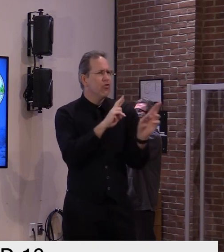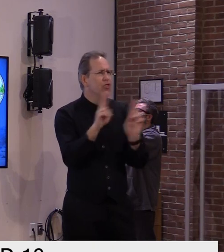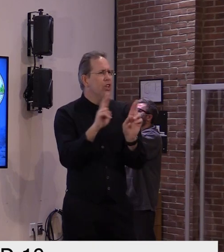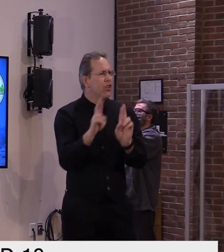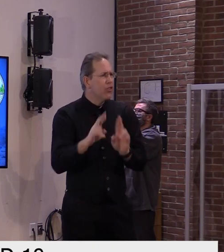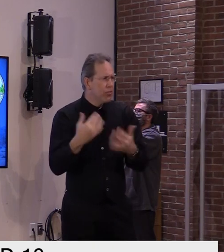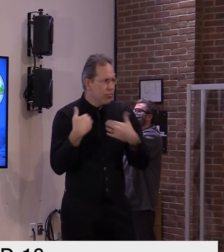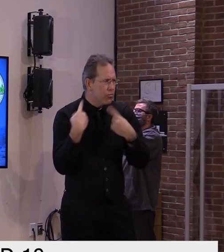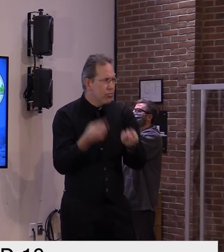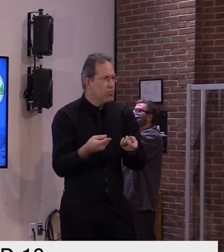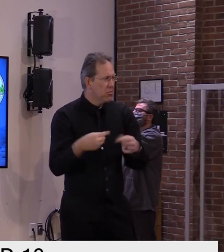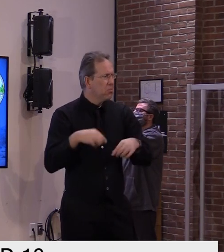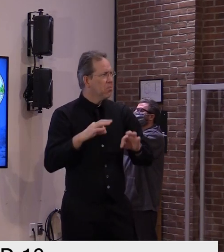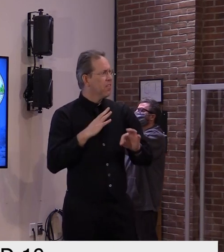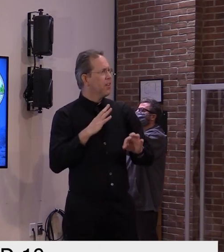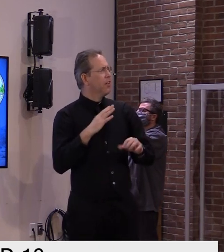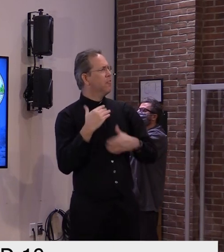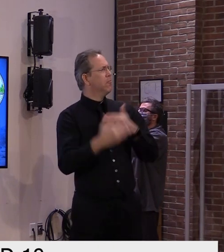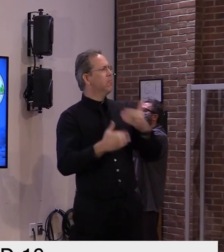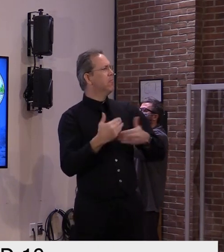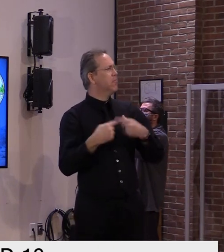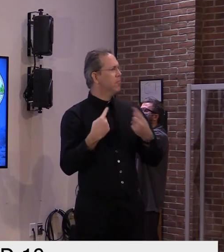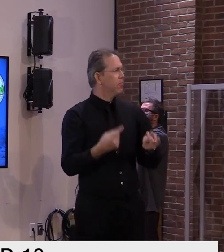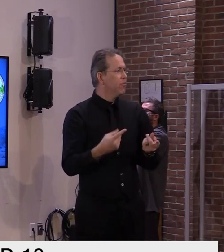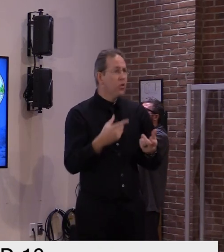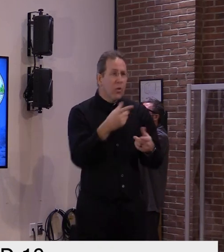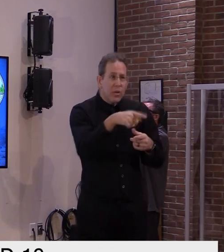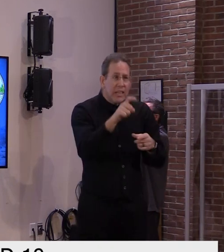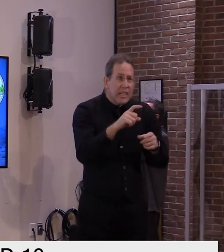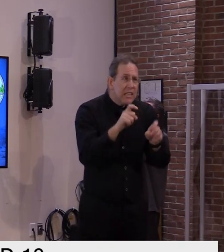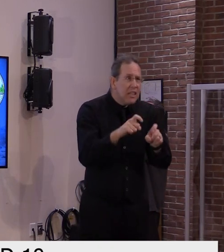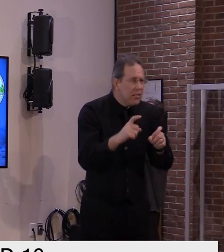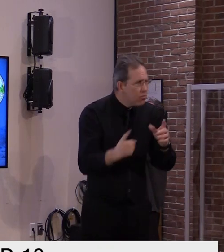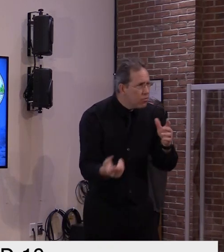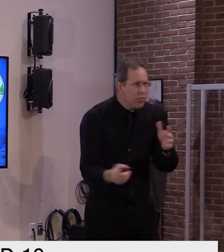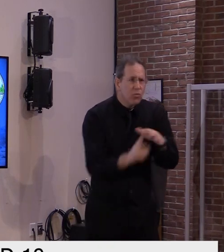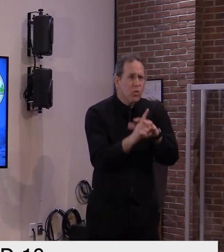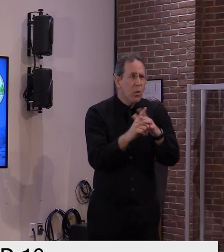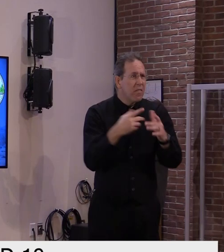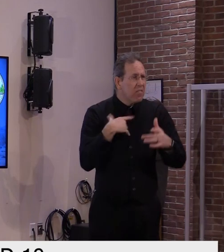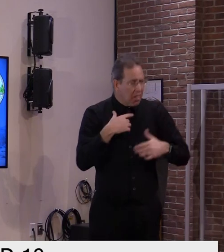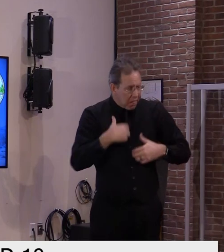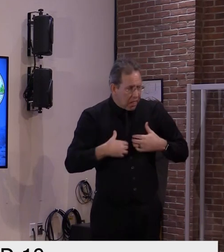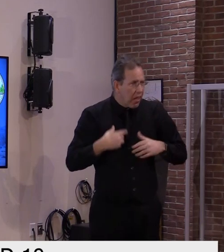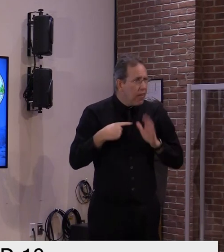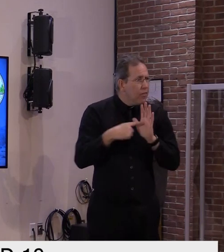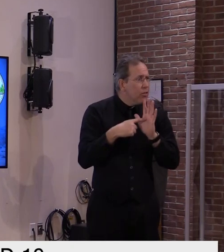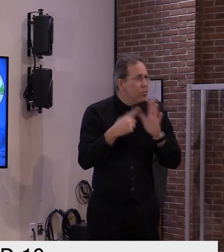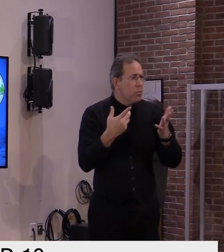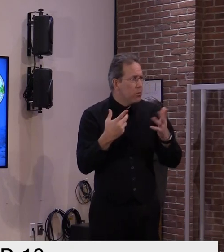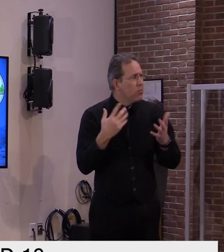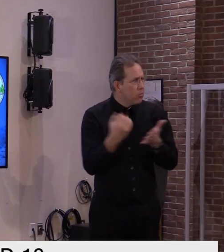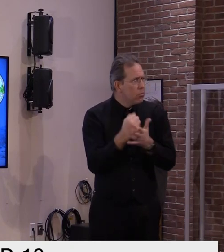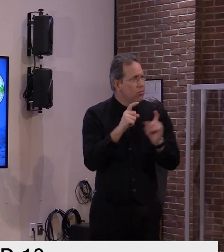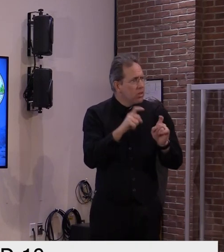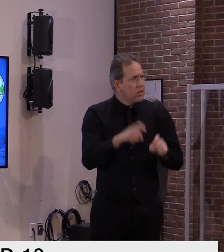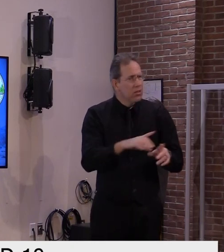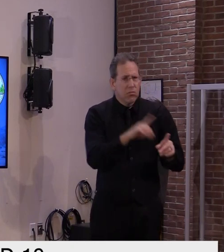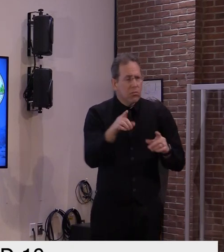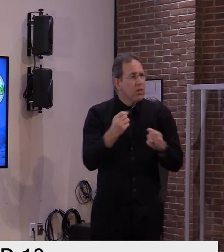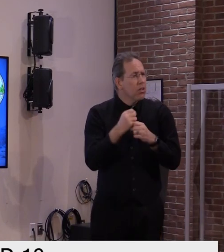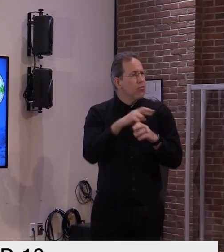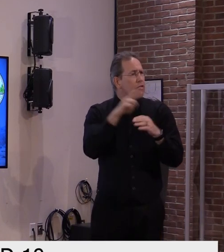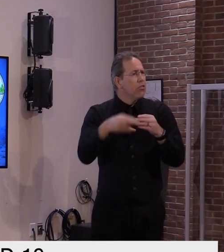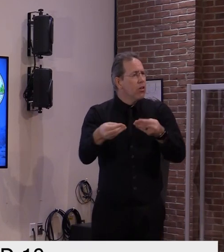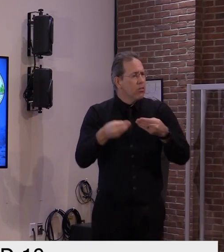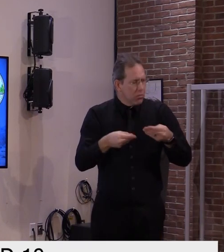to a test setting as an asymptomatic person, get the test done, and get a result back within a 48-hour